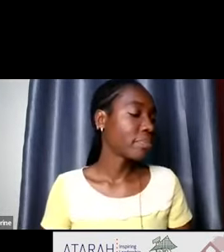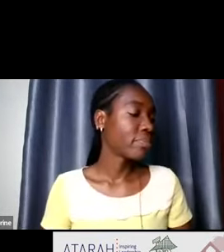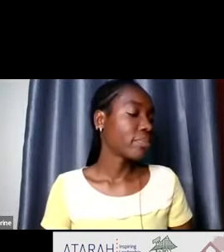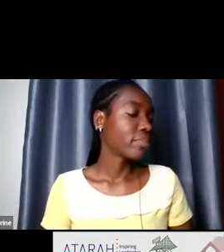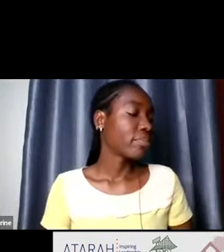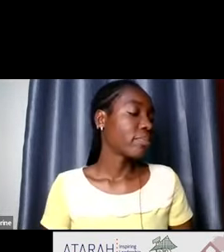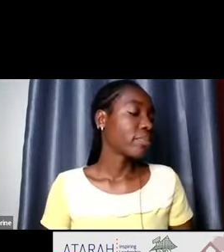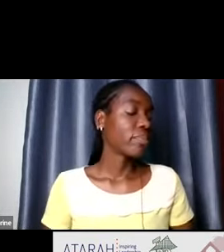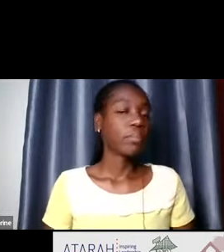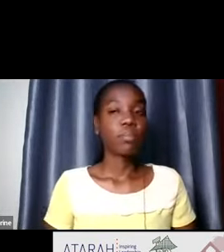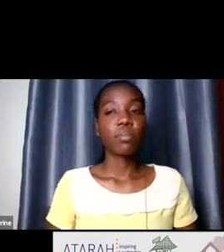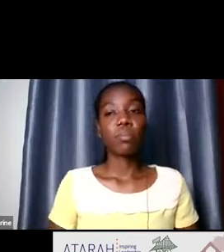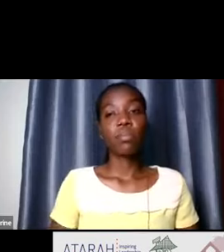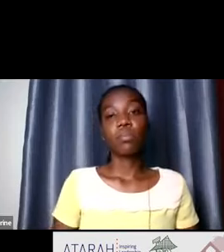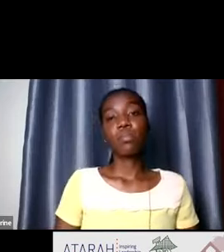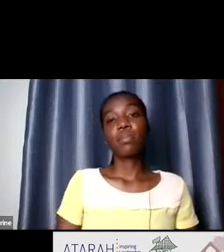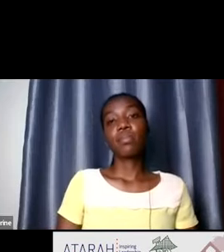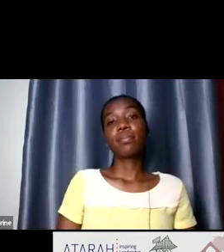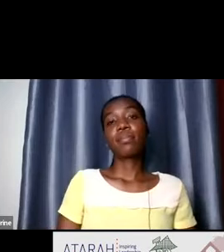I can't hear you.